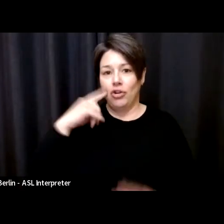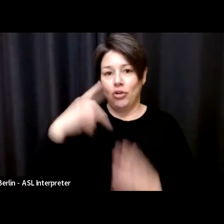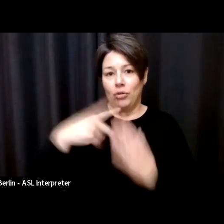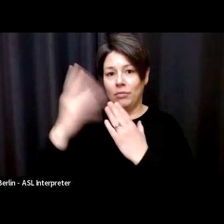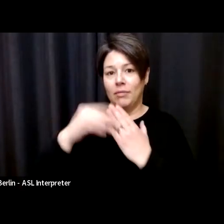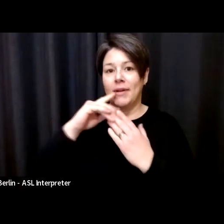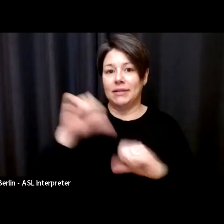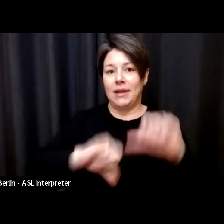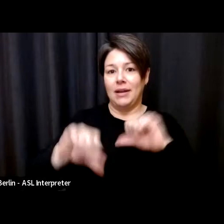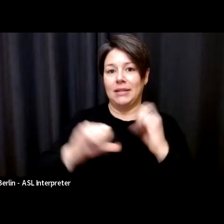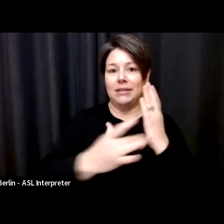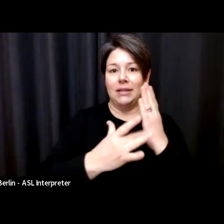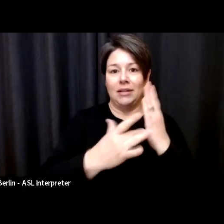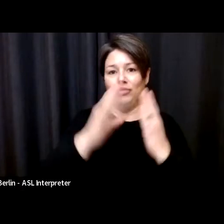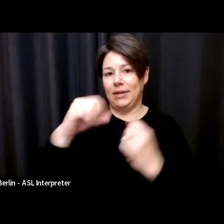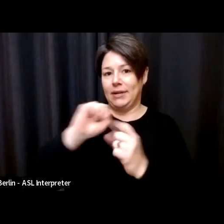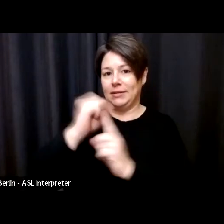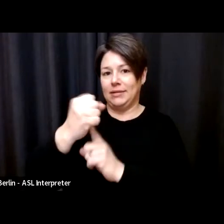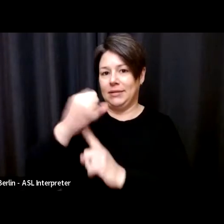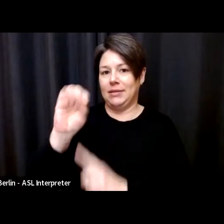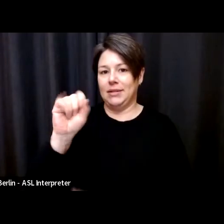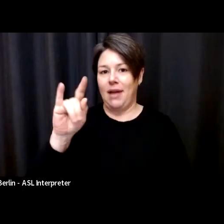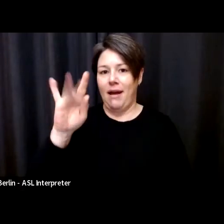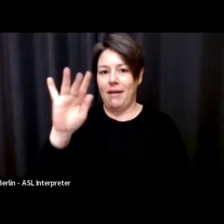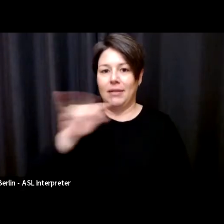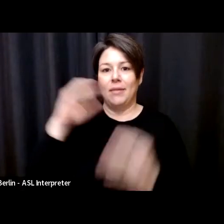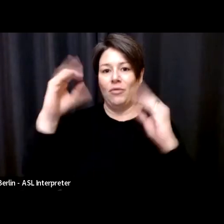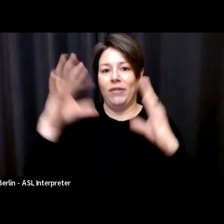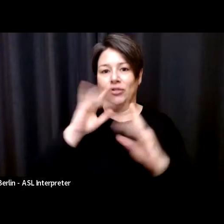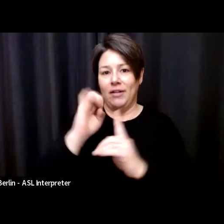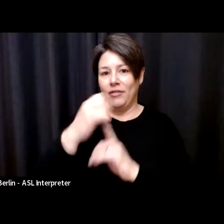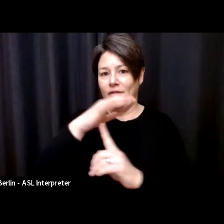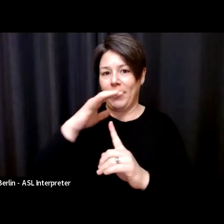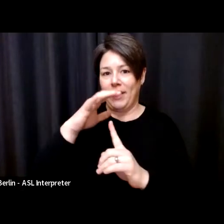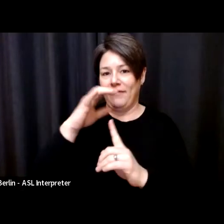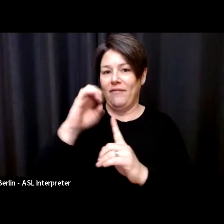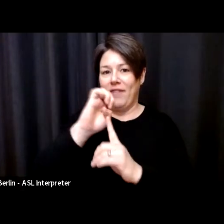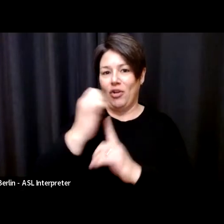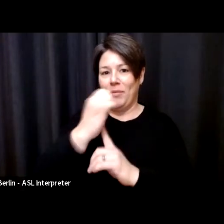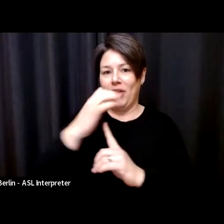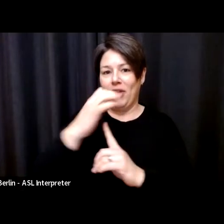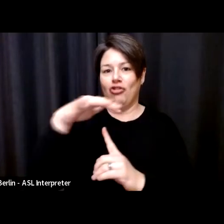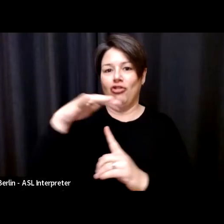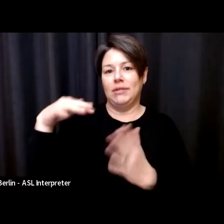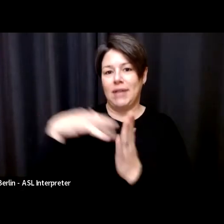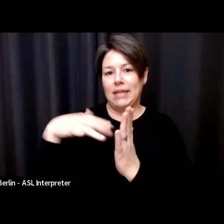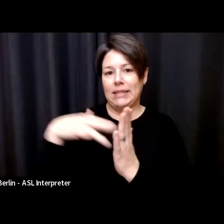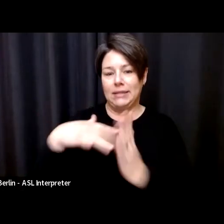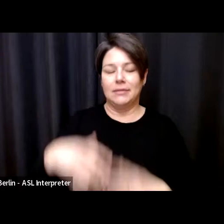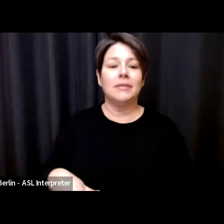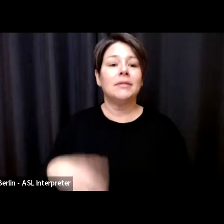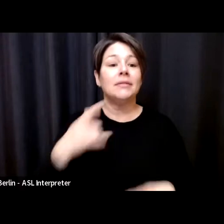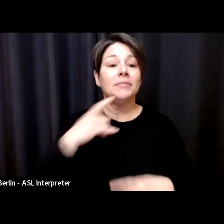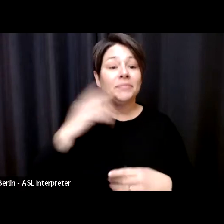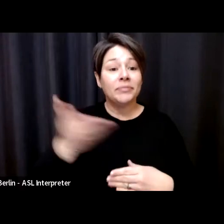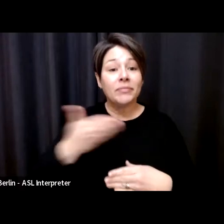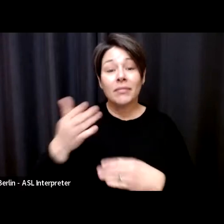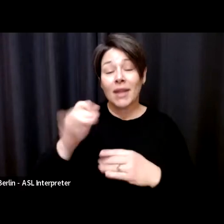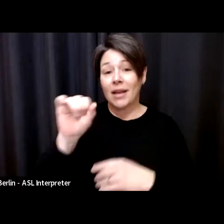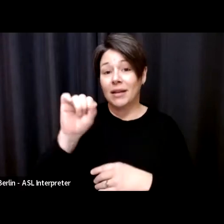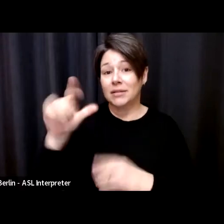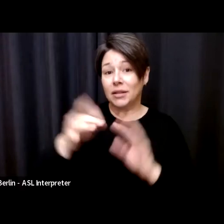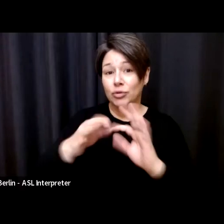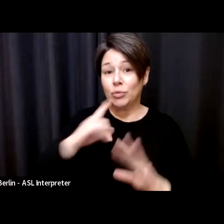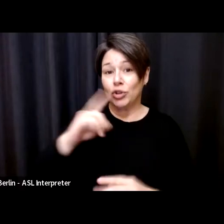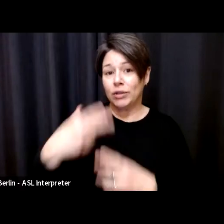Science, Technology, and Society, and a professor of environmental studies. I'd like to introduce our ASL